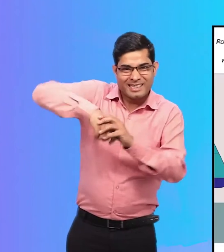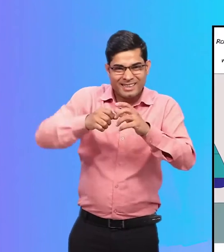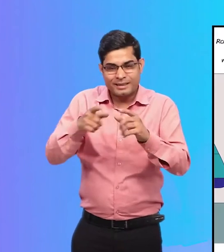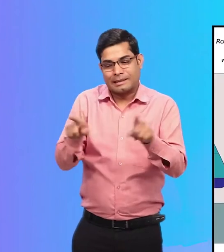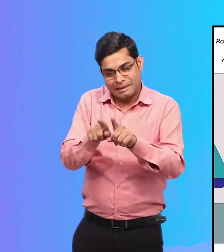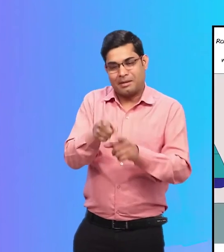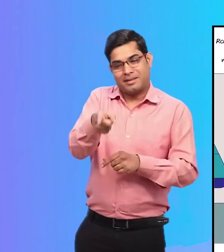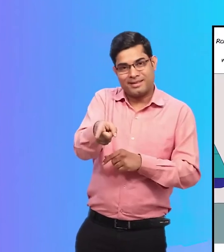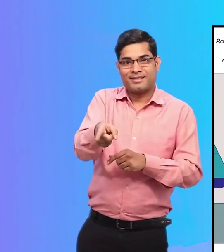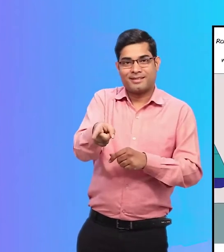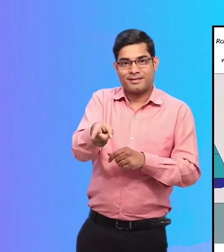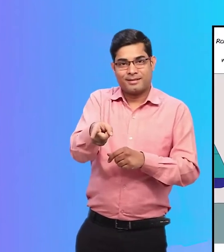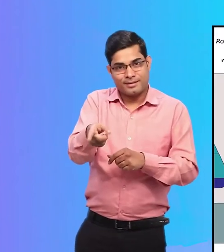seating.